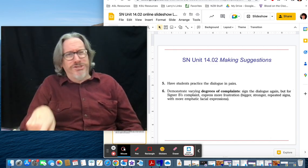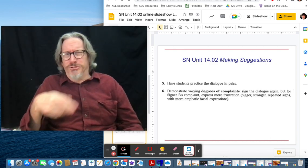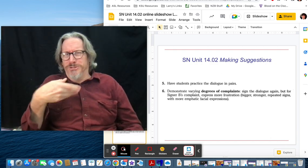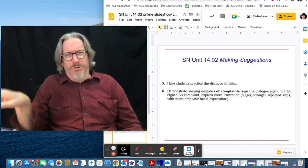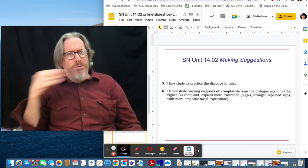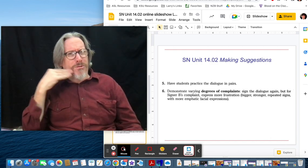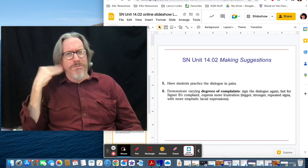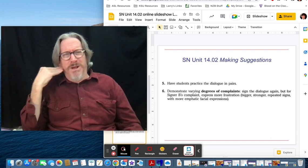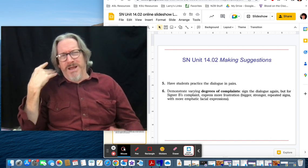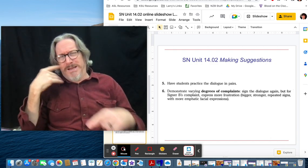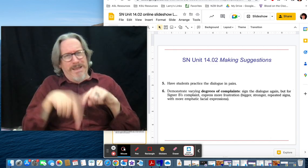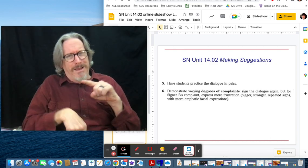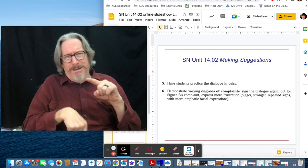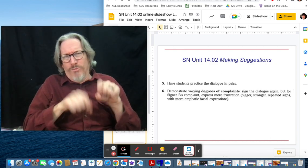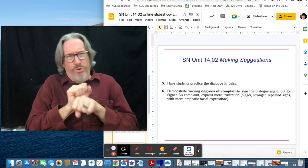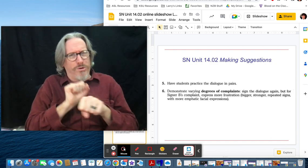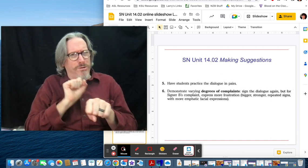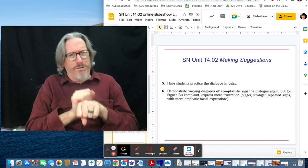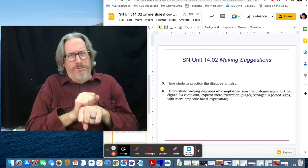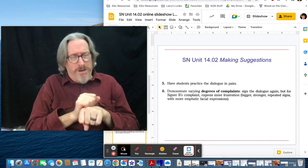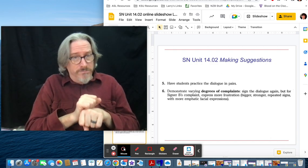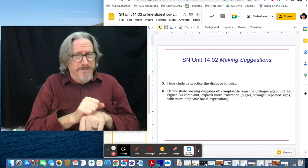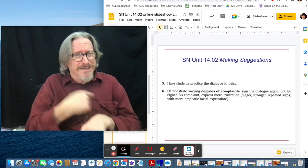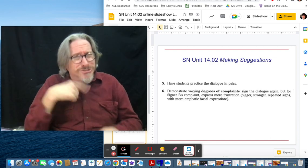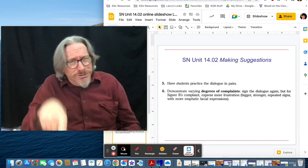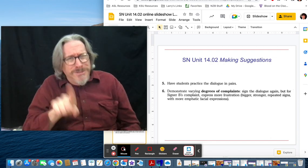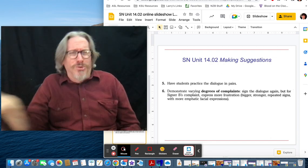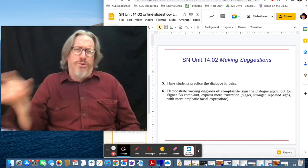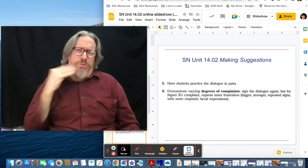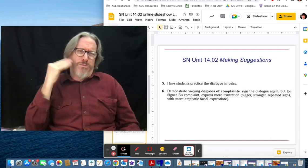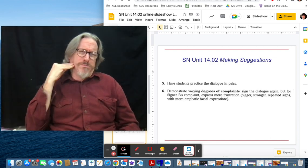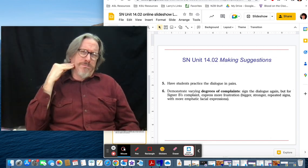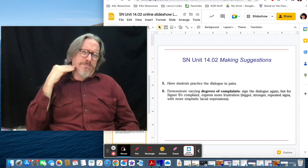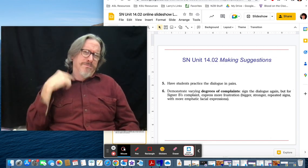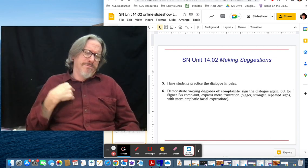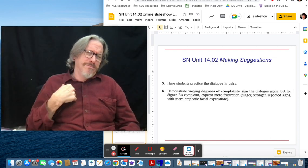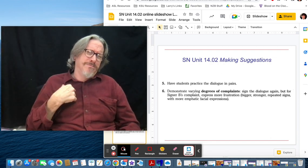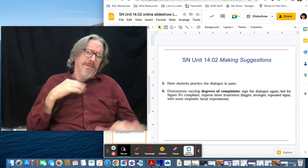I should go home. I can't work. Right?